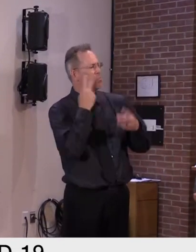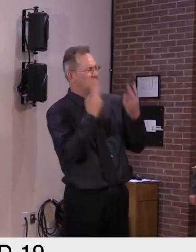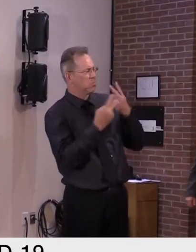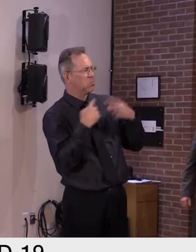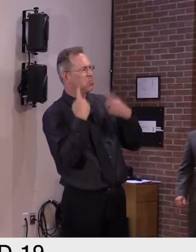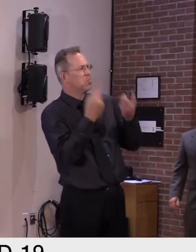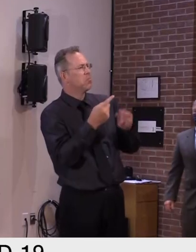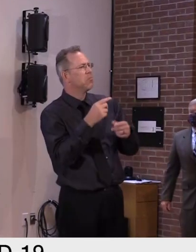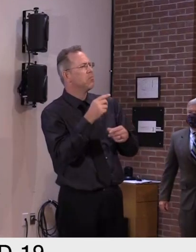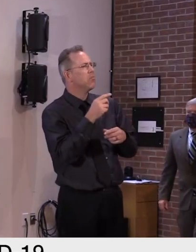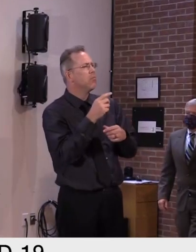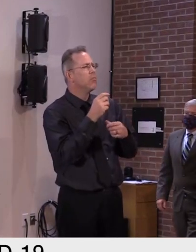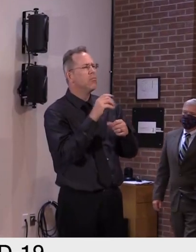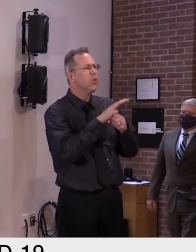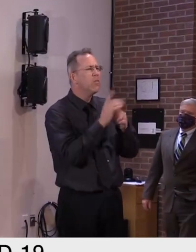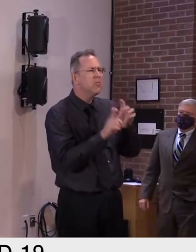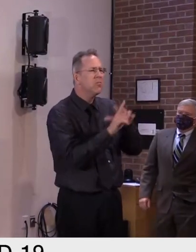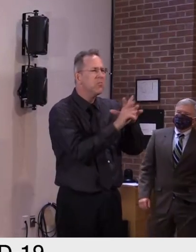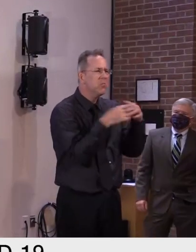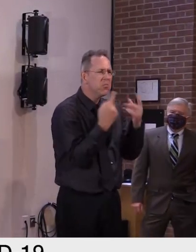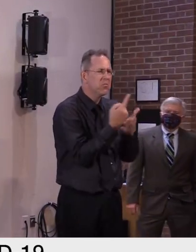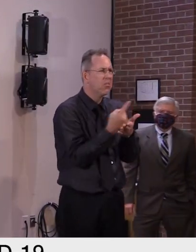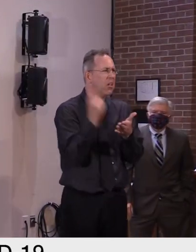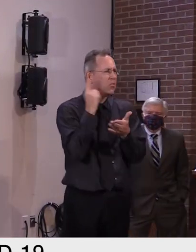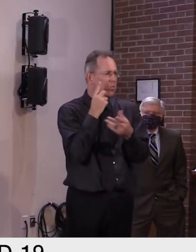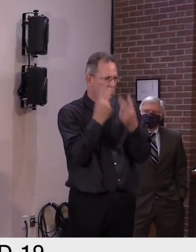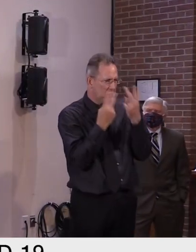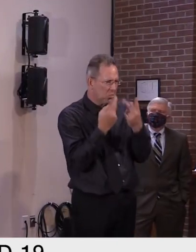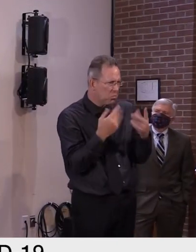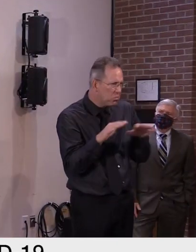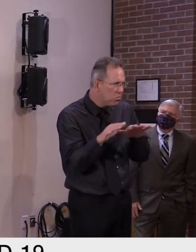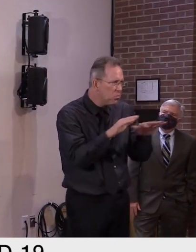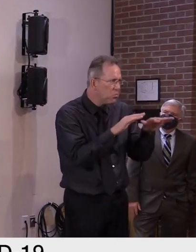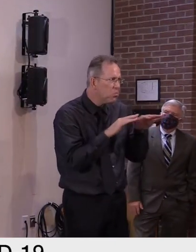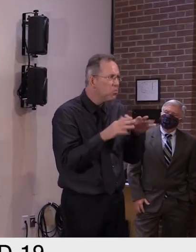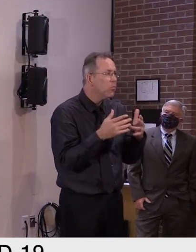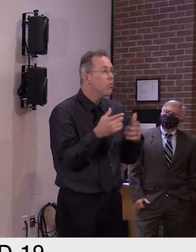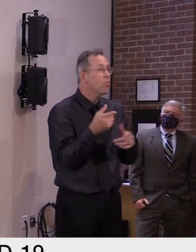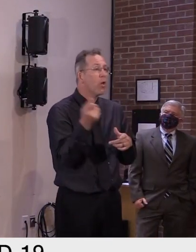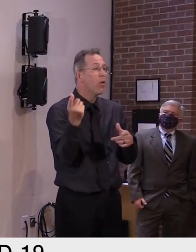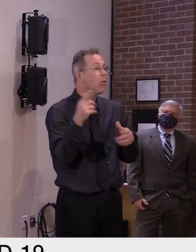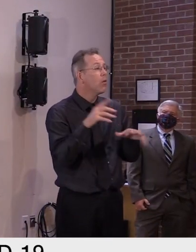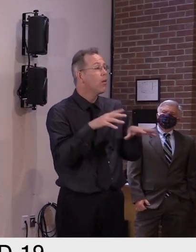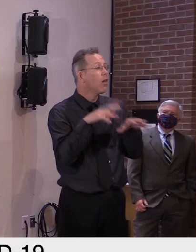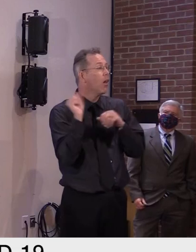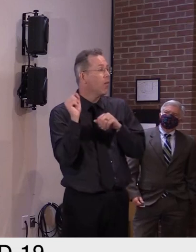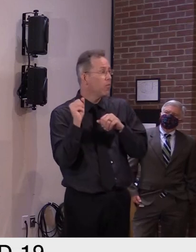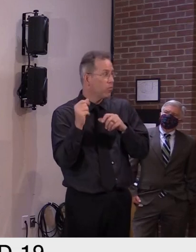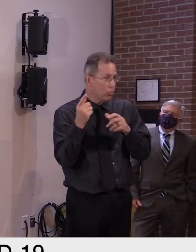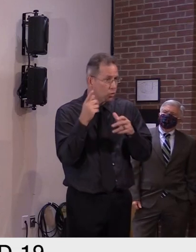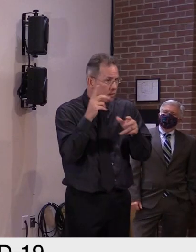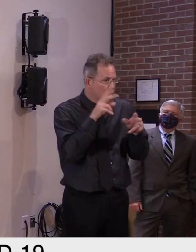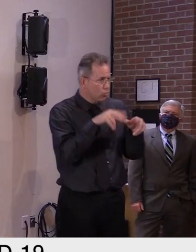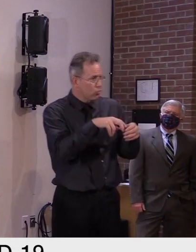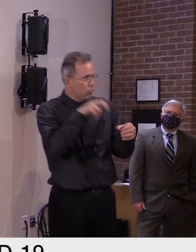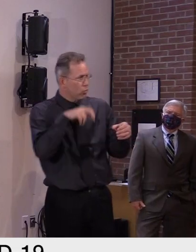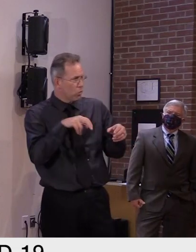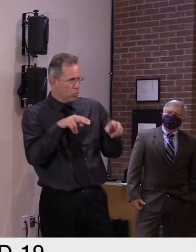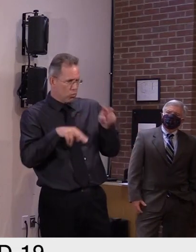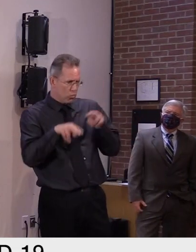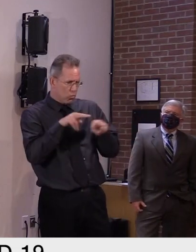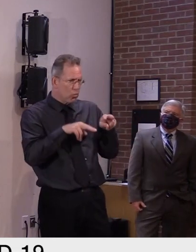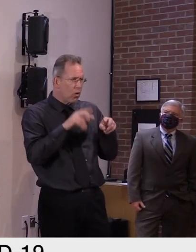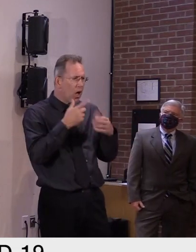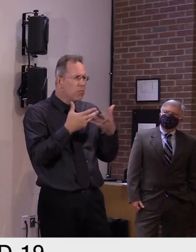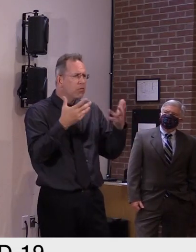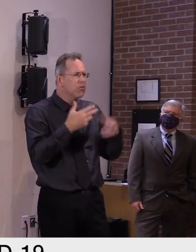this? And when you step back to evaluate general risk of the virus spread and look into your